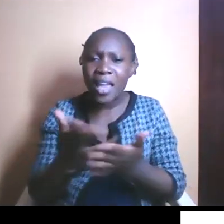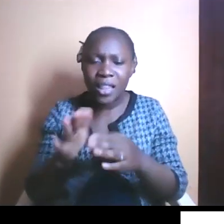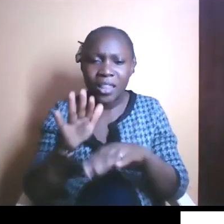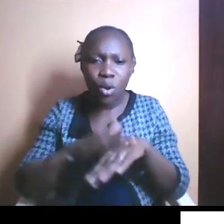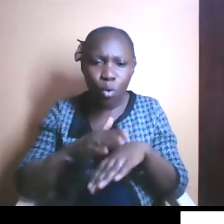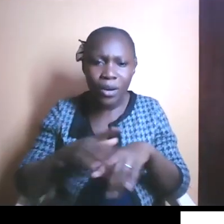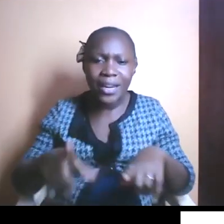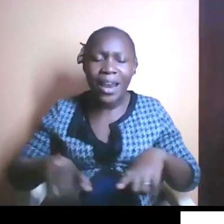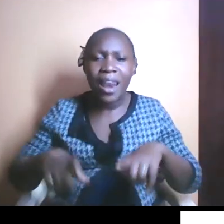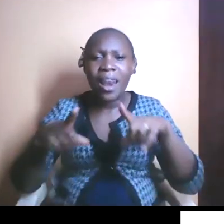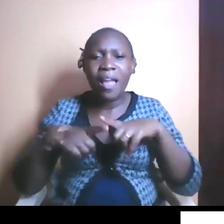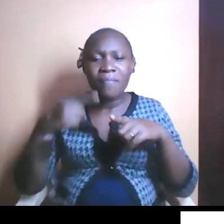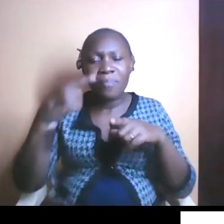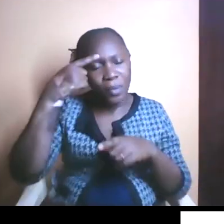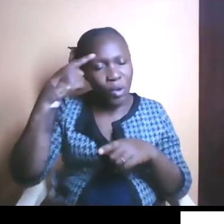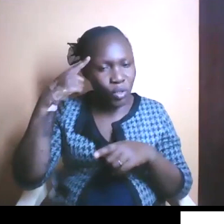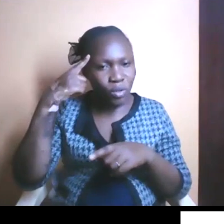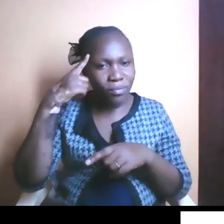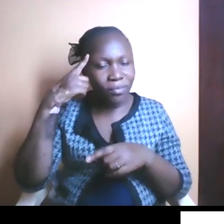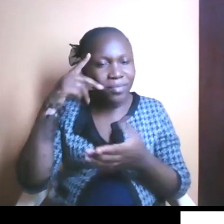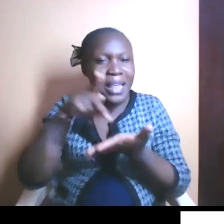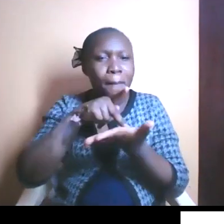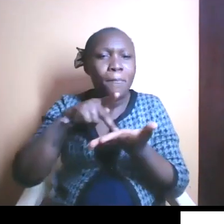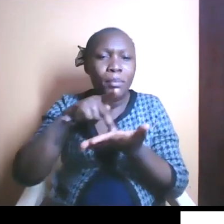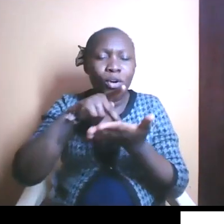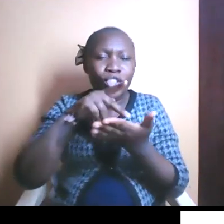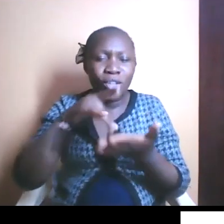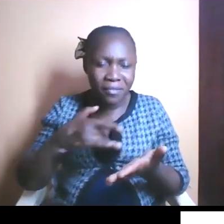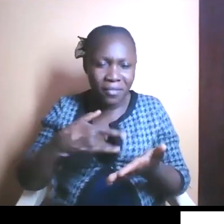the venom she feels in her towards